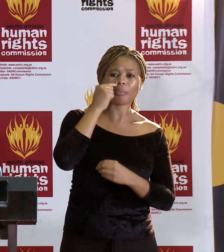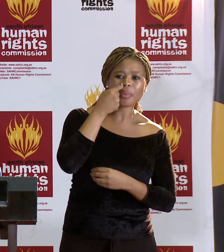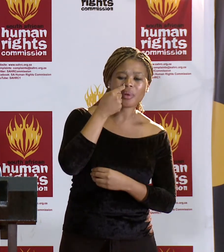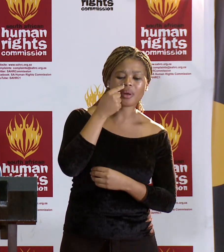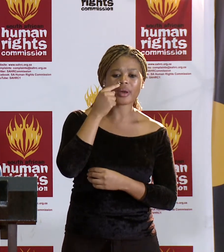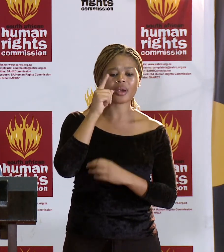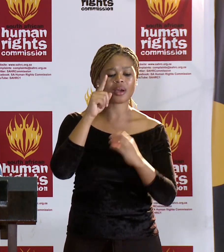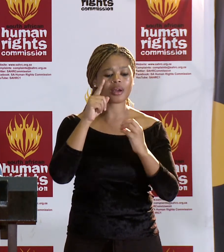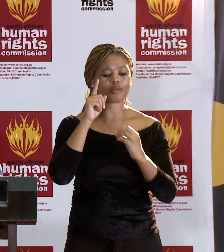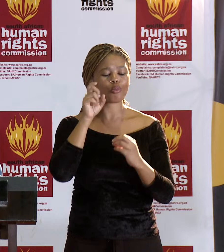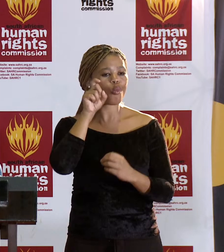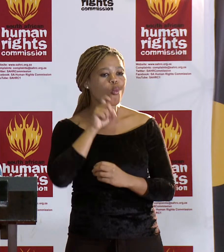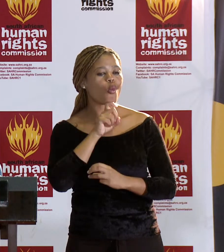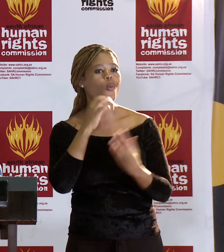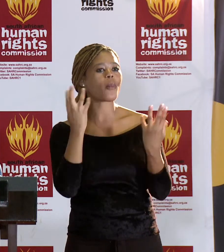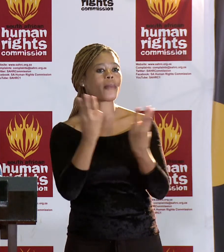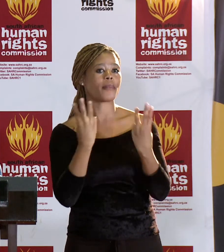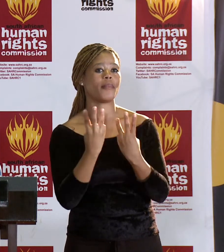old people.